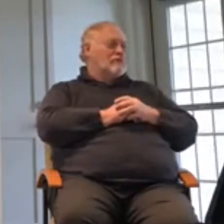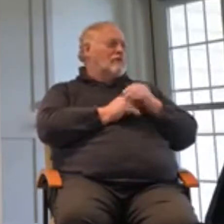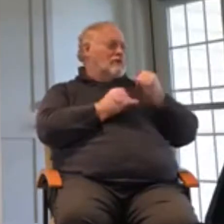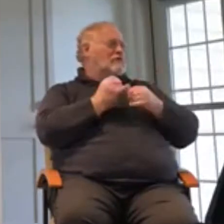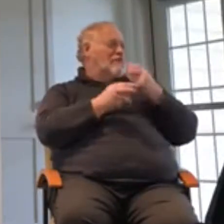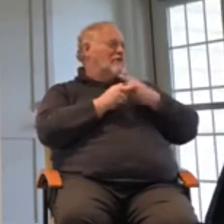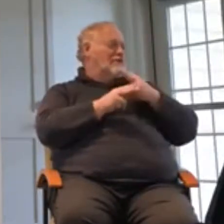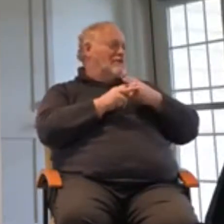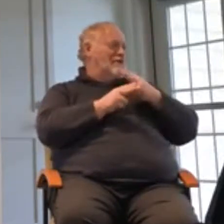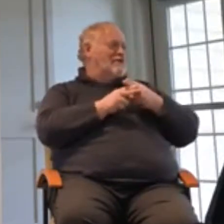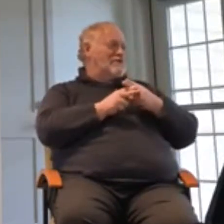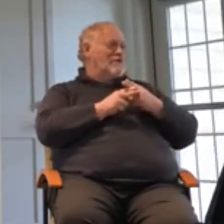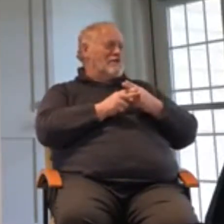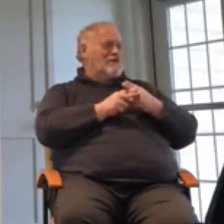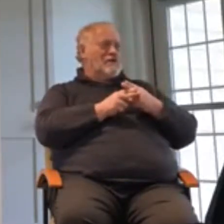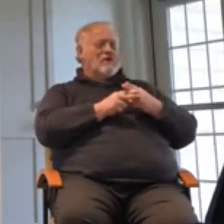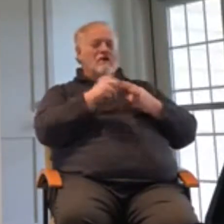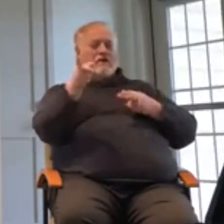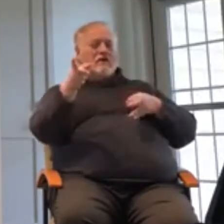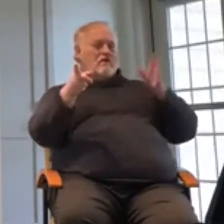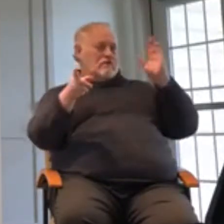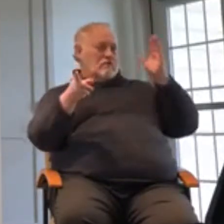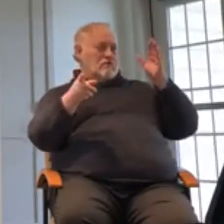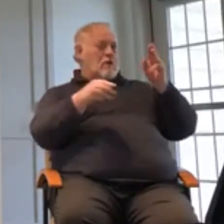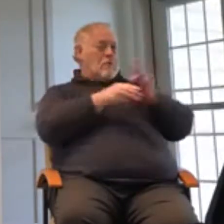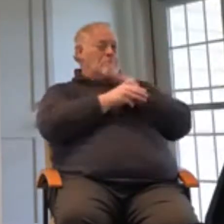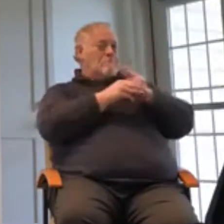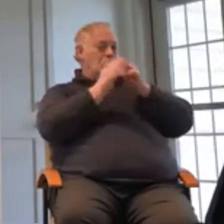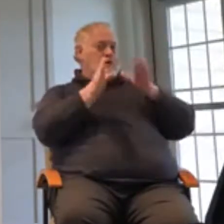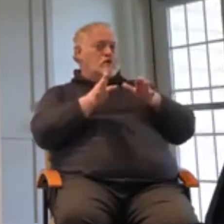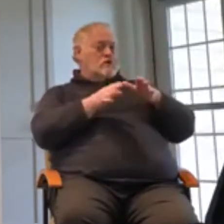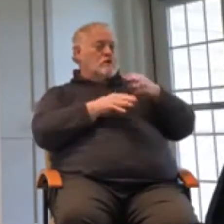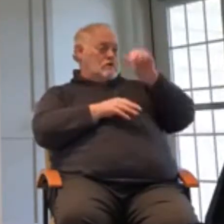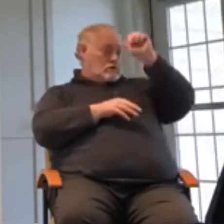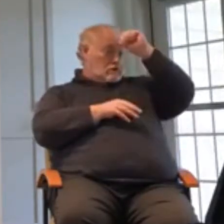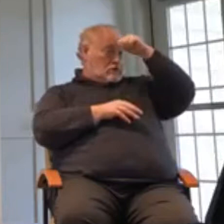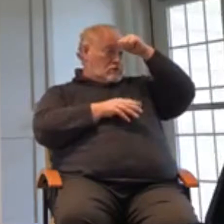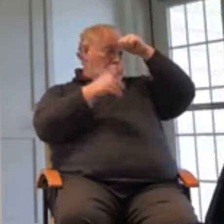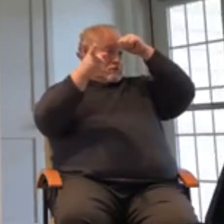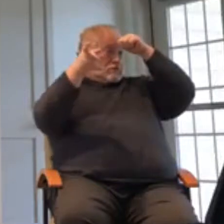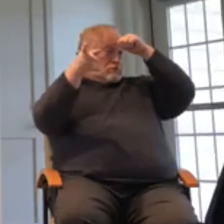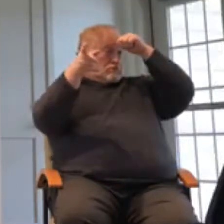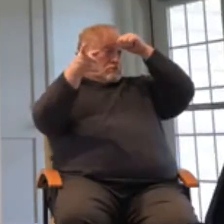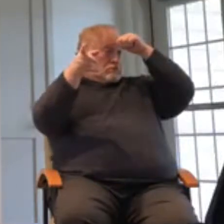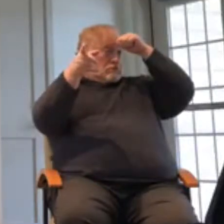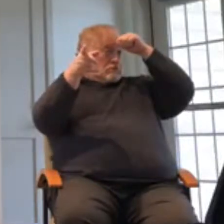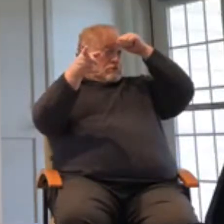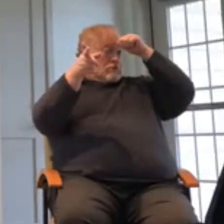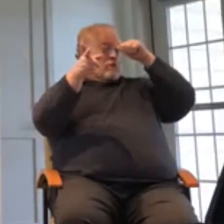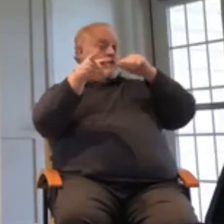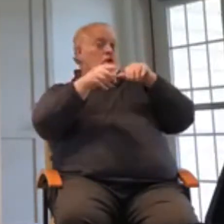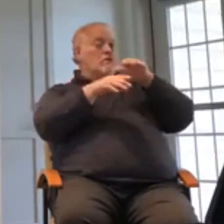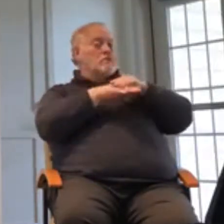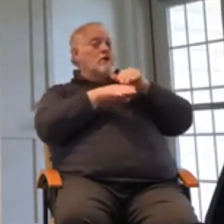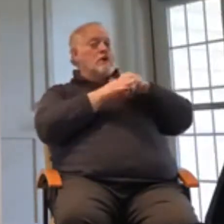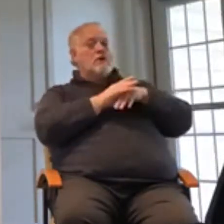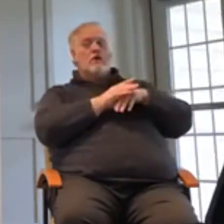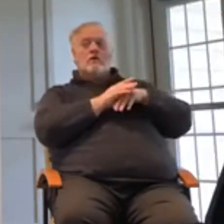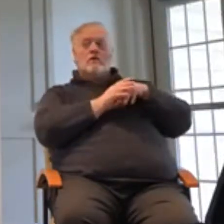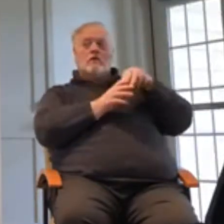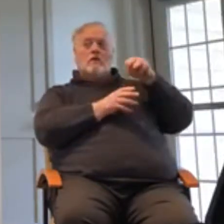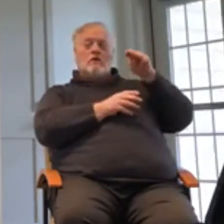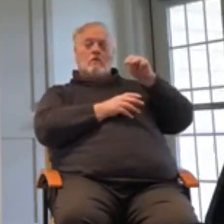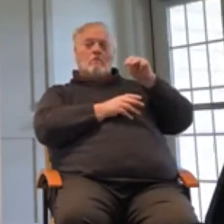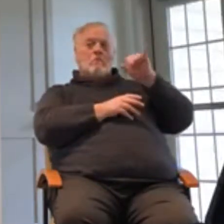William Jeffcoat. He is a missionary to India, and he's been in Myanmar, I think that's how you say